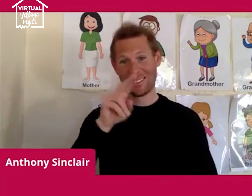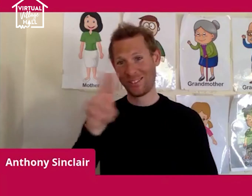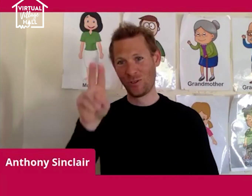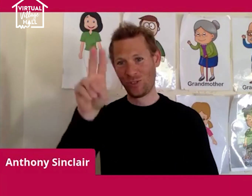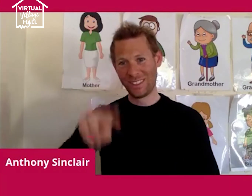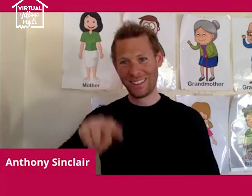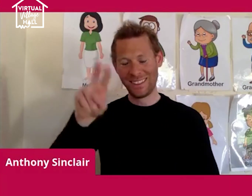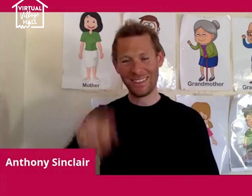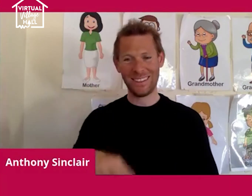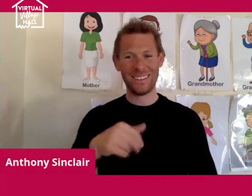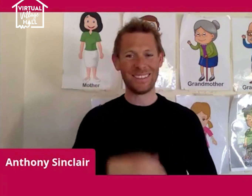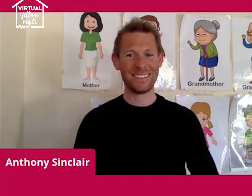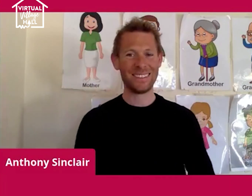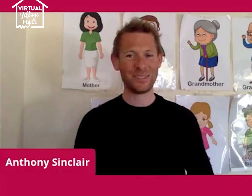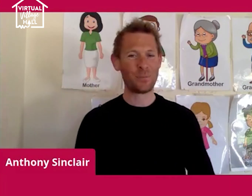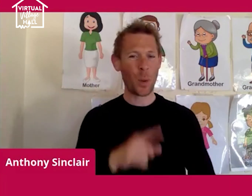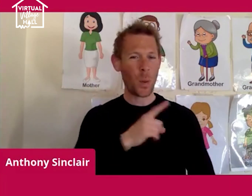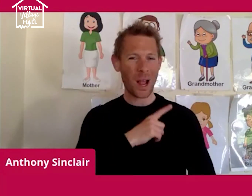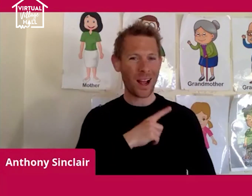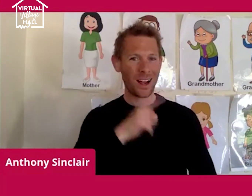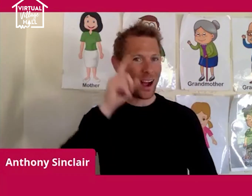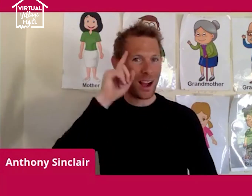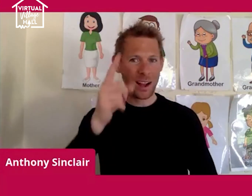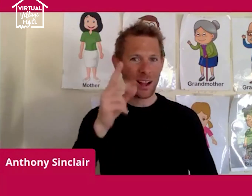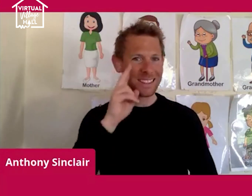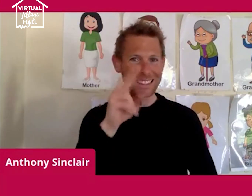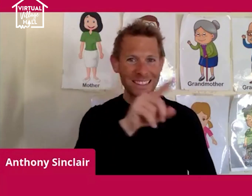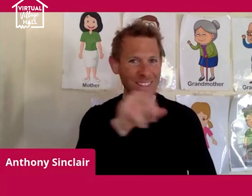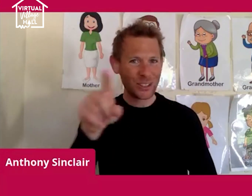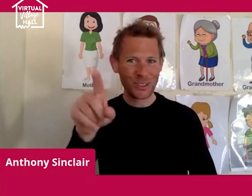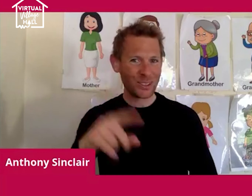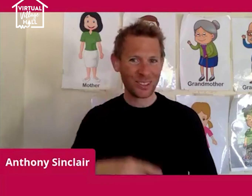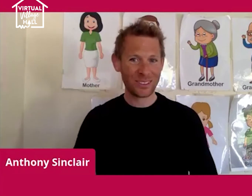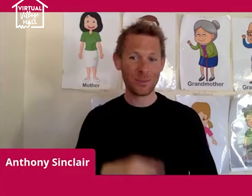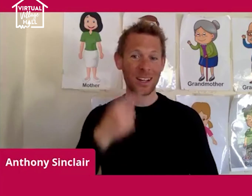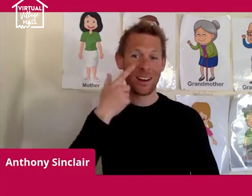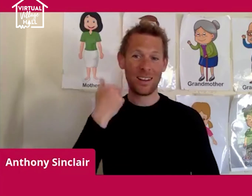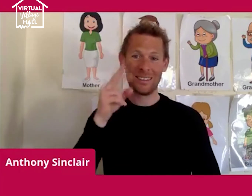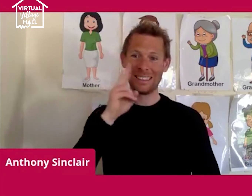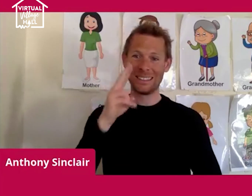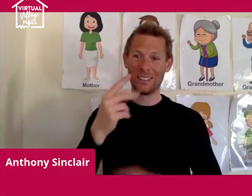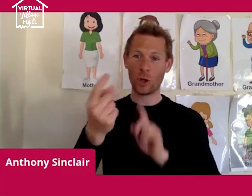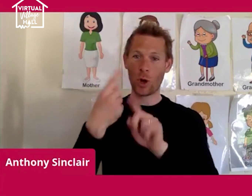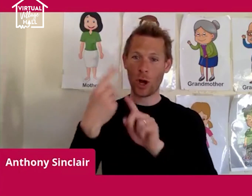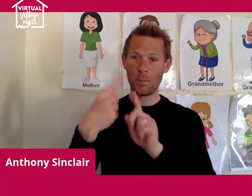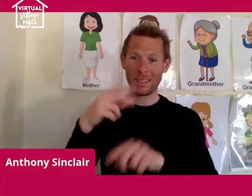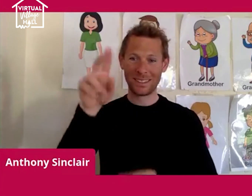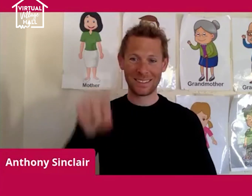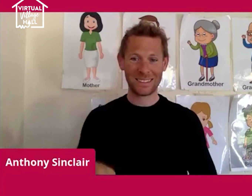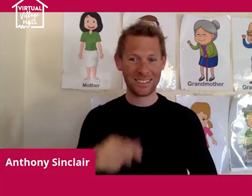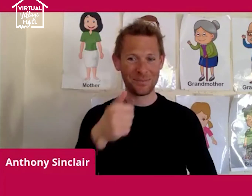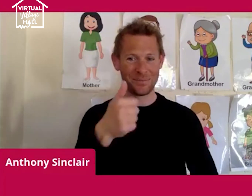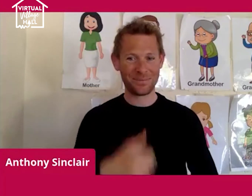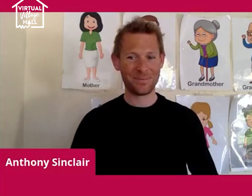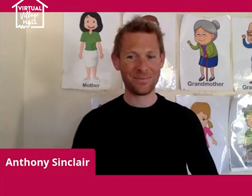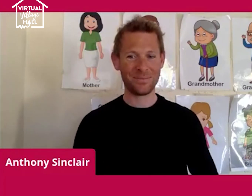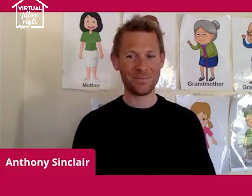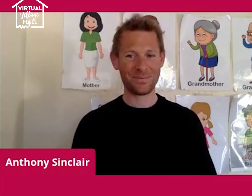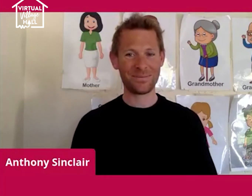Thank you for the comments. I'm actually reading them at the side of the screen as well. Because unfortunately, I can't see you, but it's lovely to see your comments